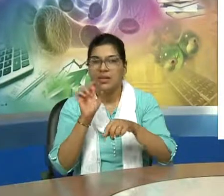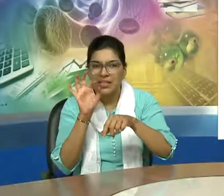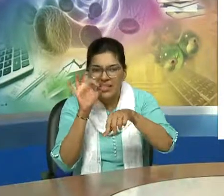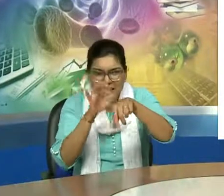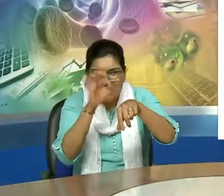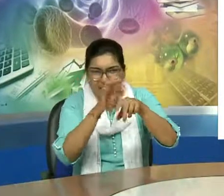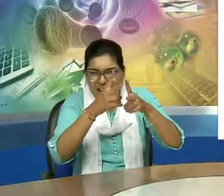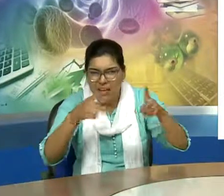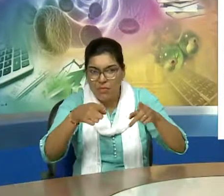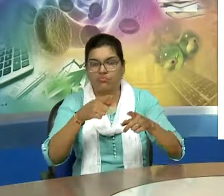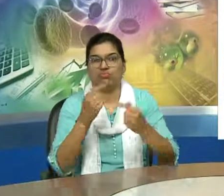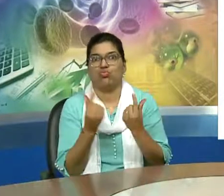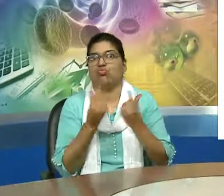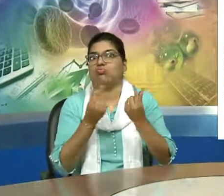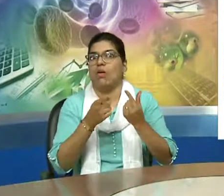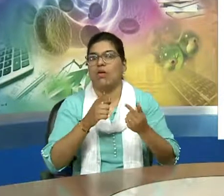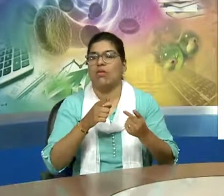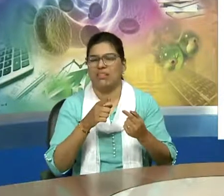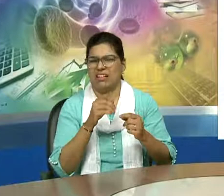and because of all these pesticides,